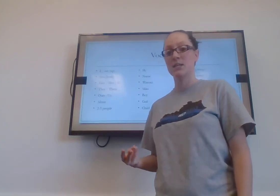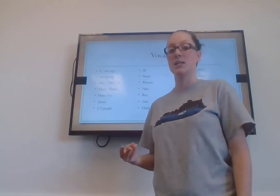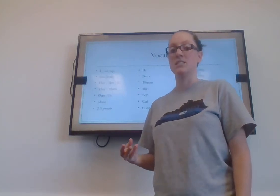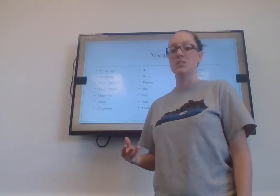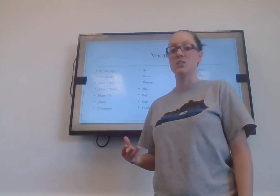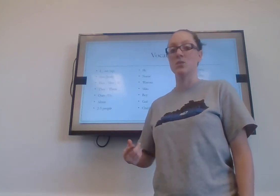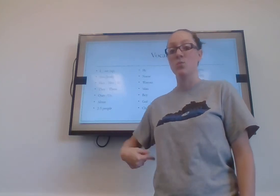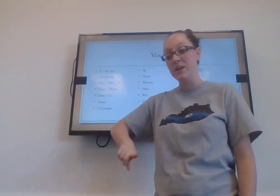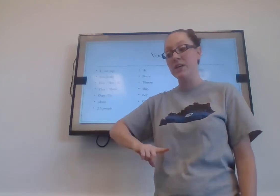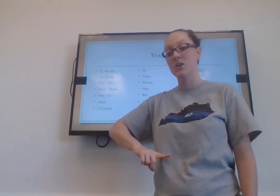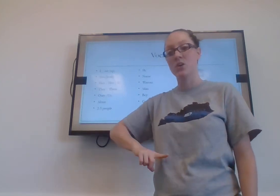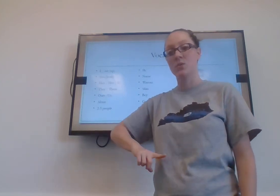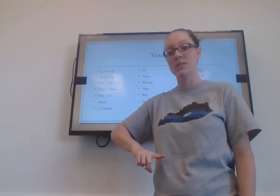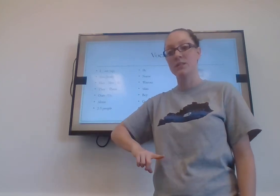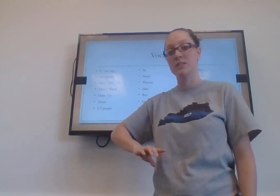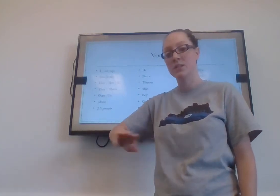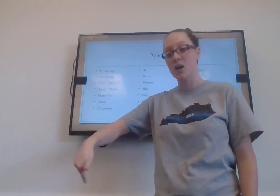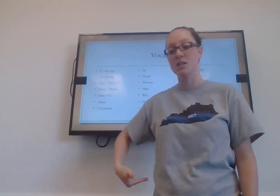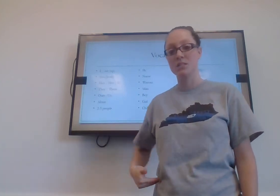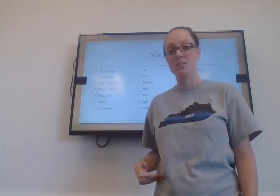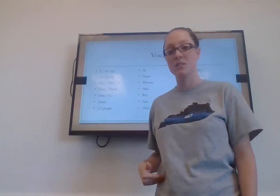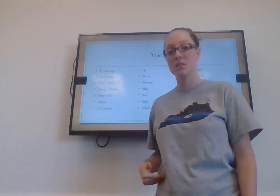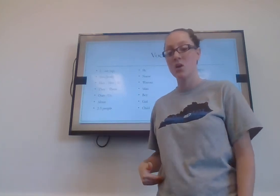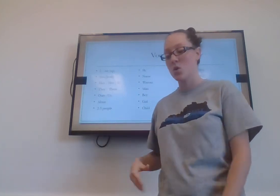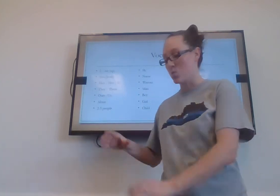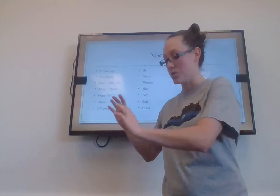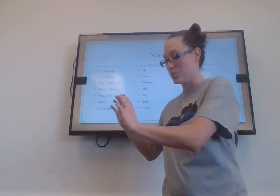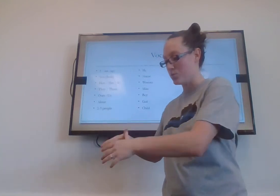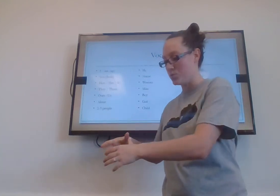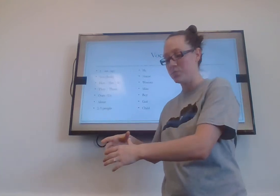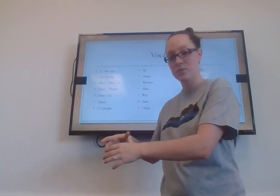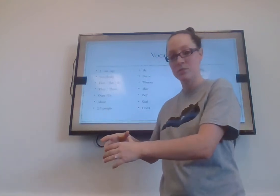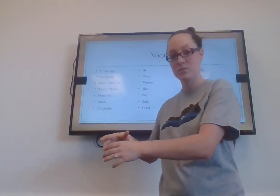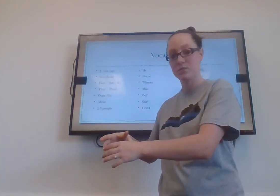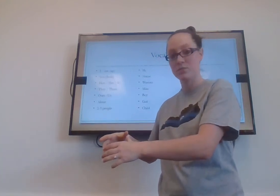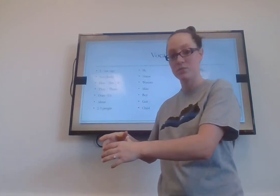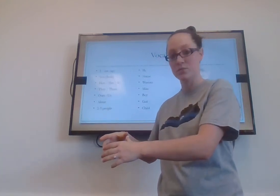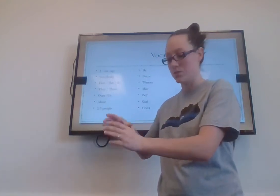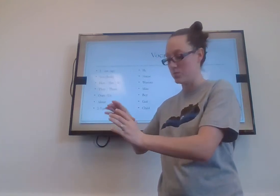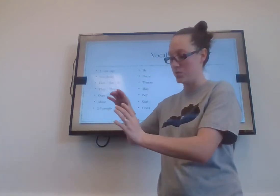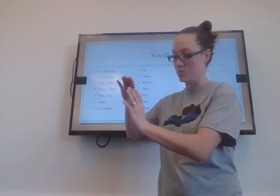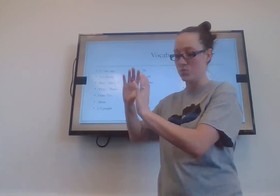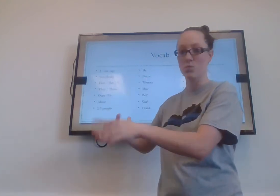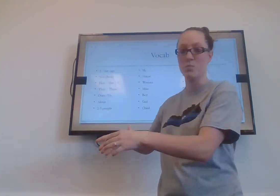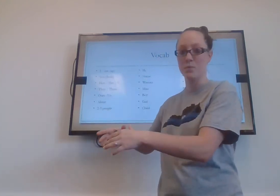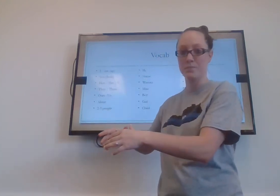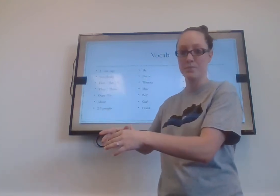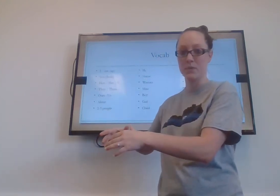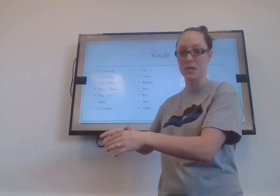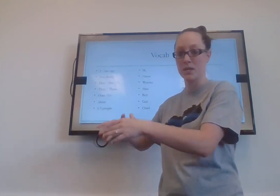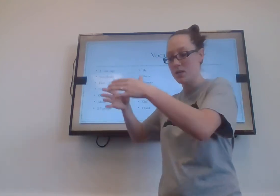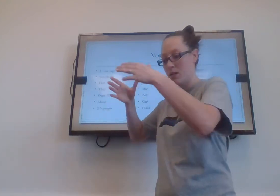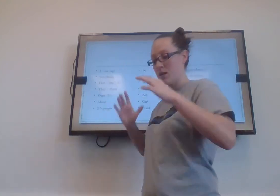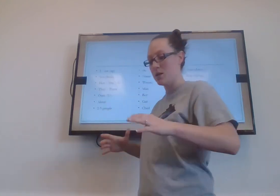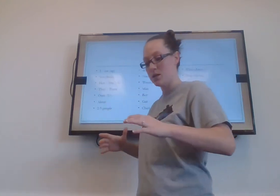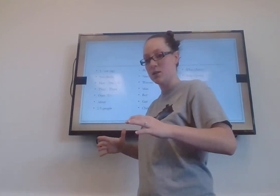it's either we are going, us, or a group. So you group them, okay? You